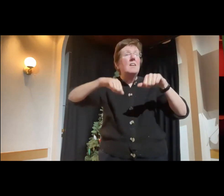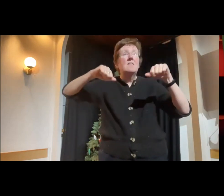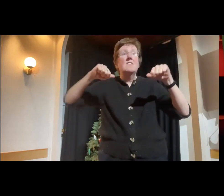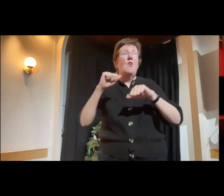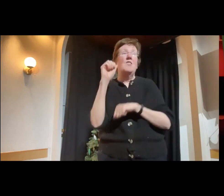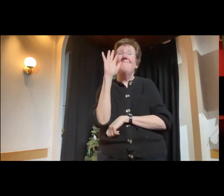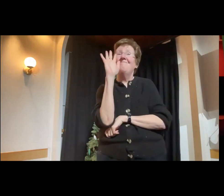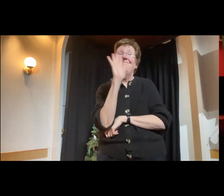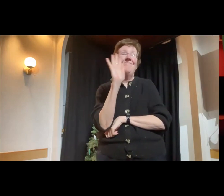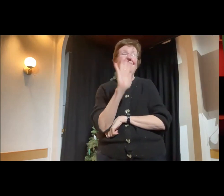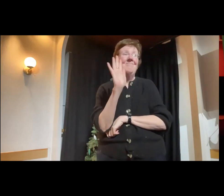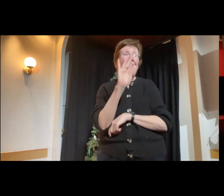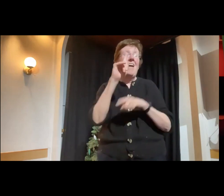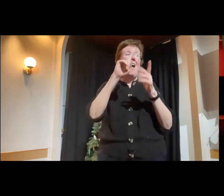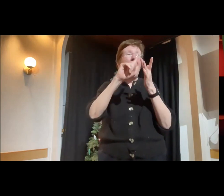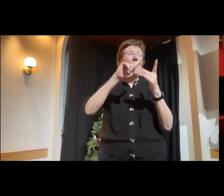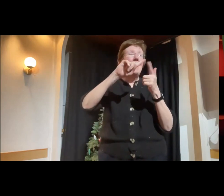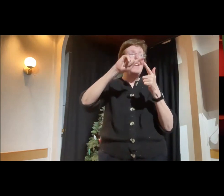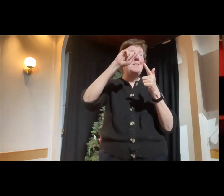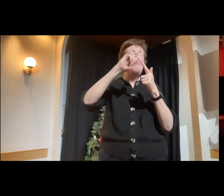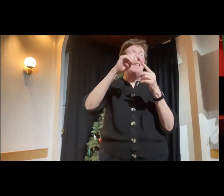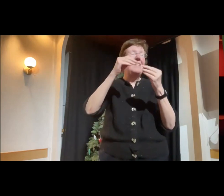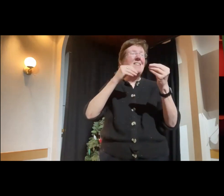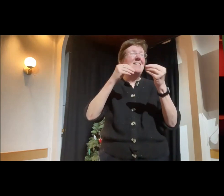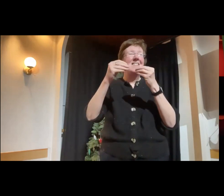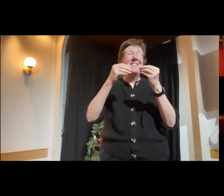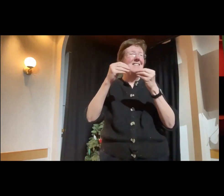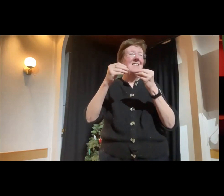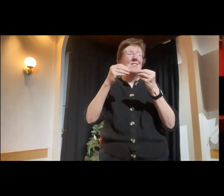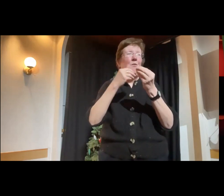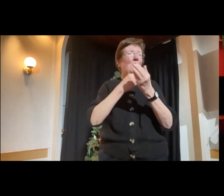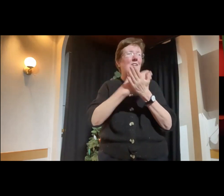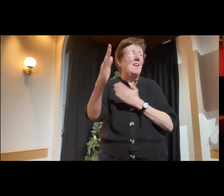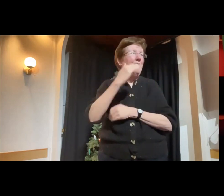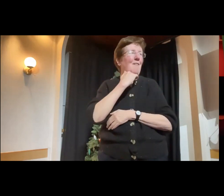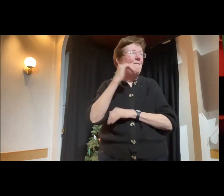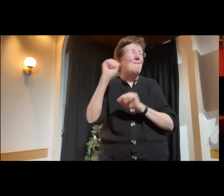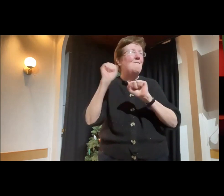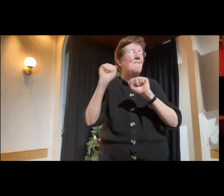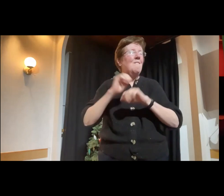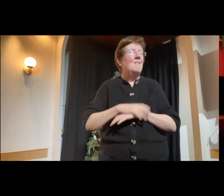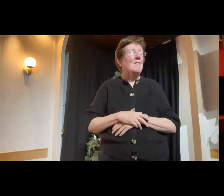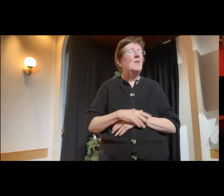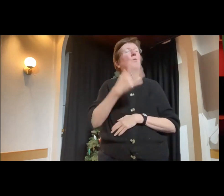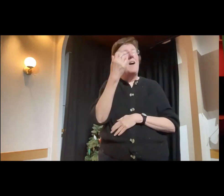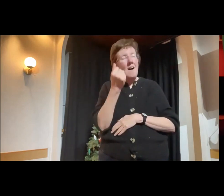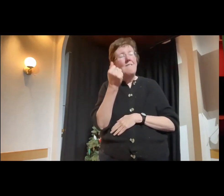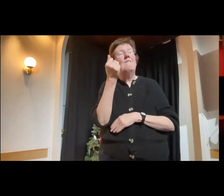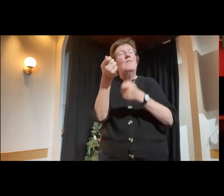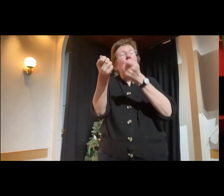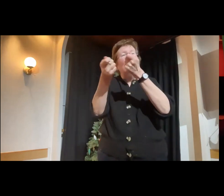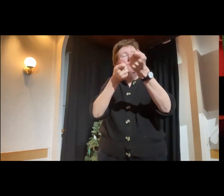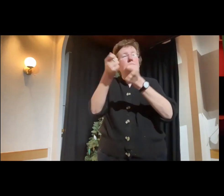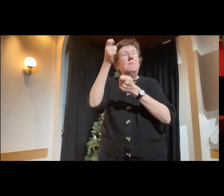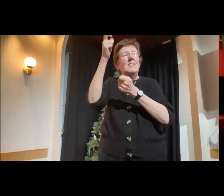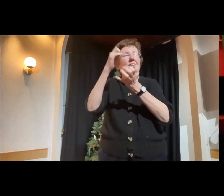level of detail that can be in those plans in England. That doesn't exist in Scotland. It's not clear enough, and it's a much more